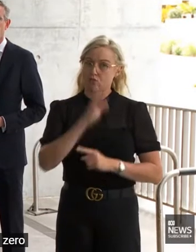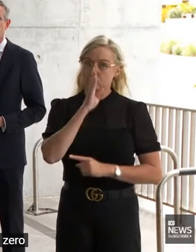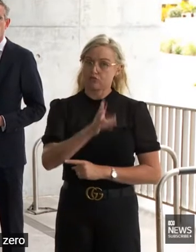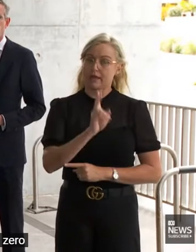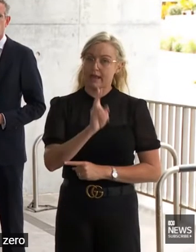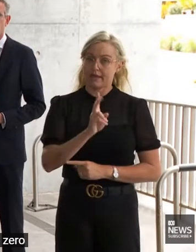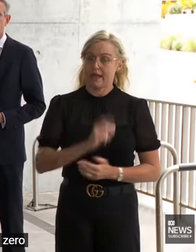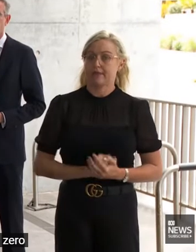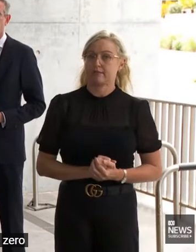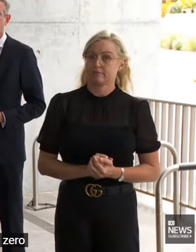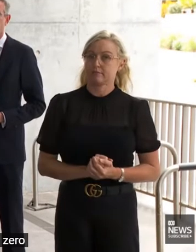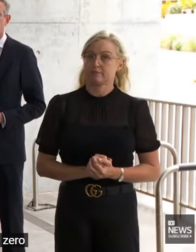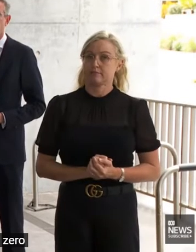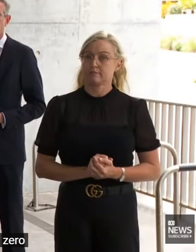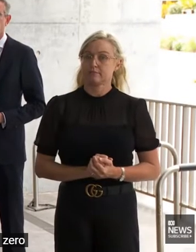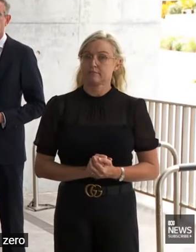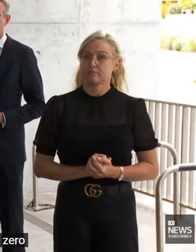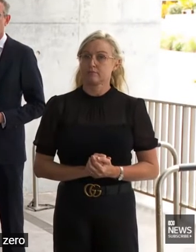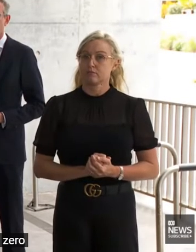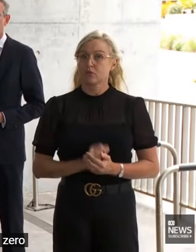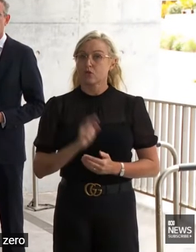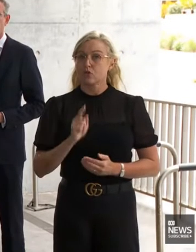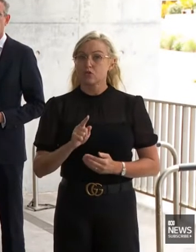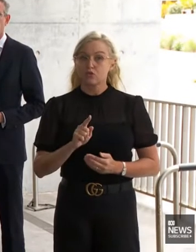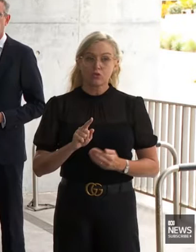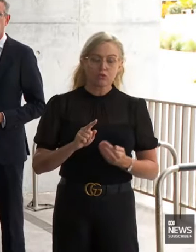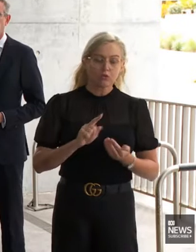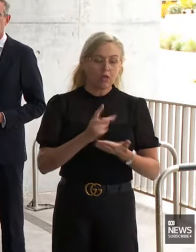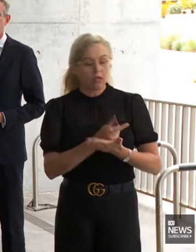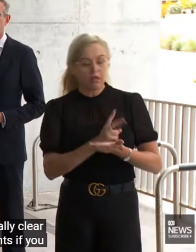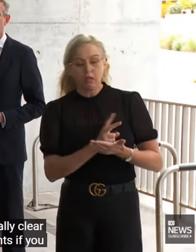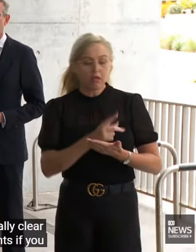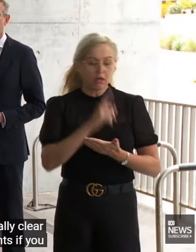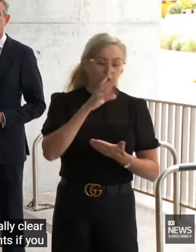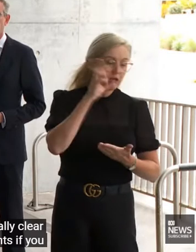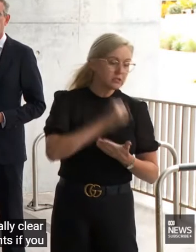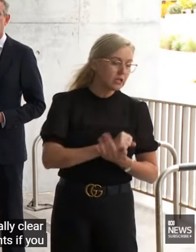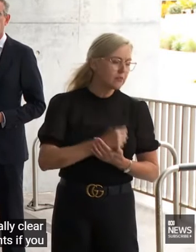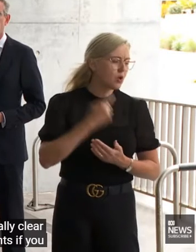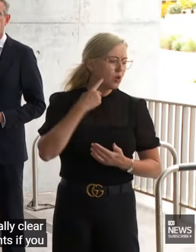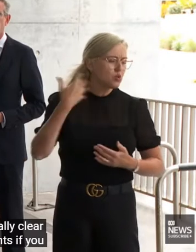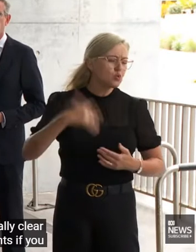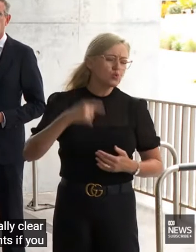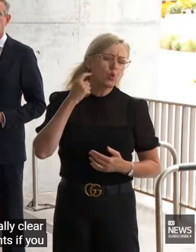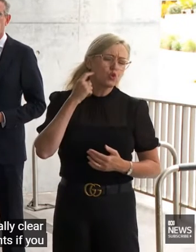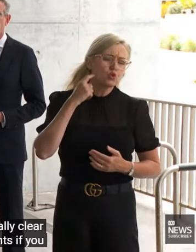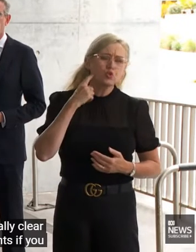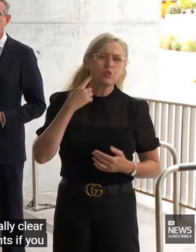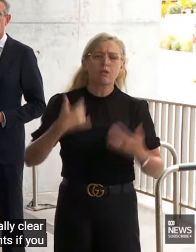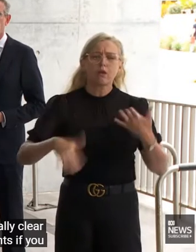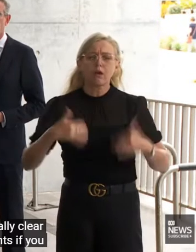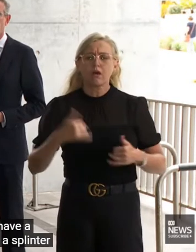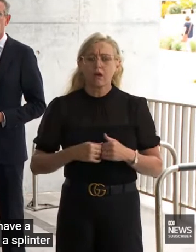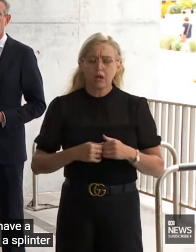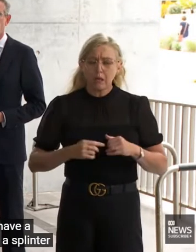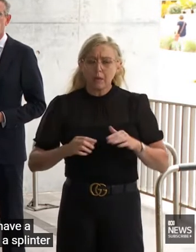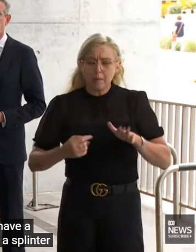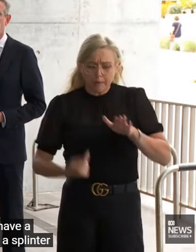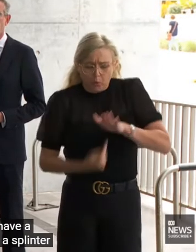on the following points. If you can't sleep, if you have a toothache, if you have a